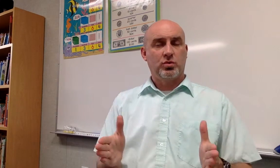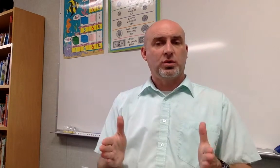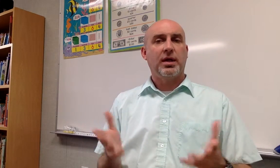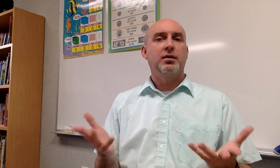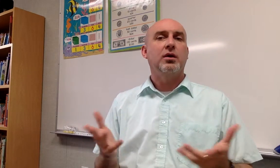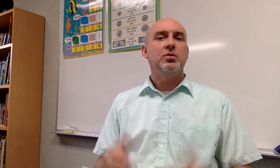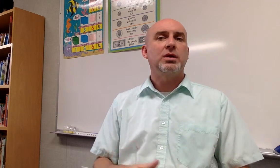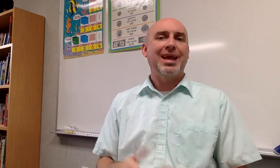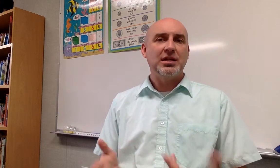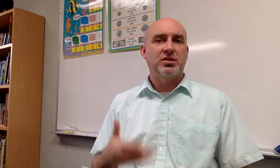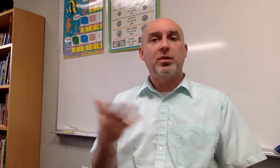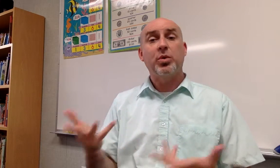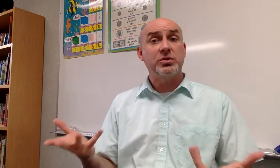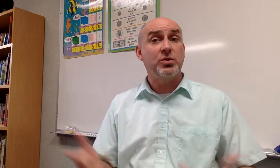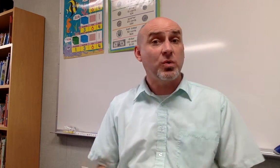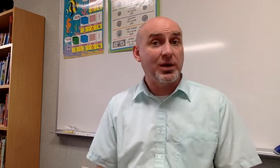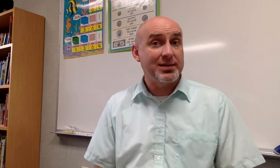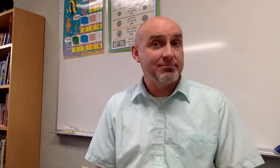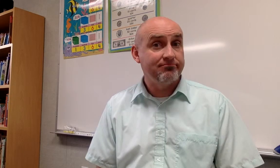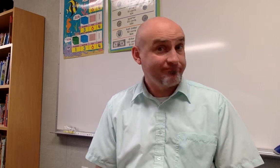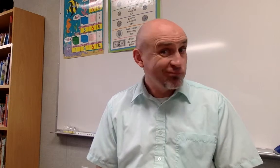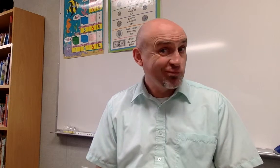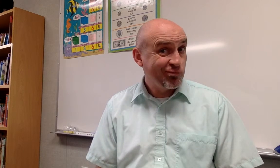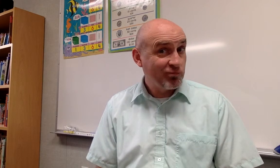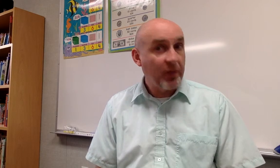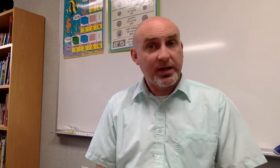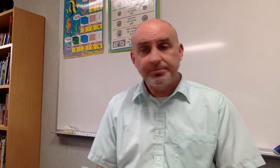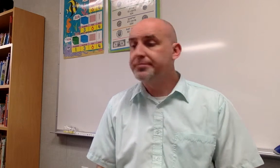Okay, a cook agent, a person who cooks. All right?